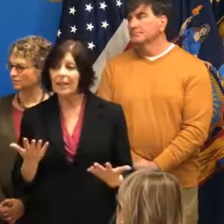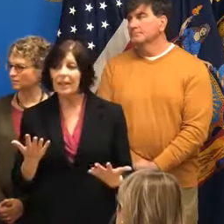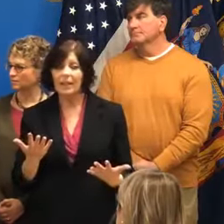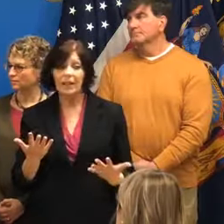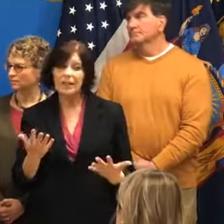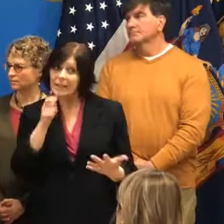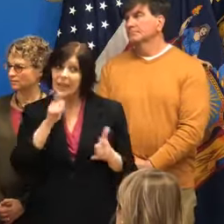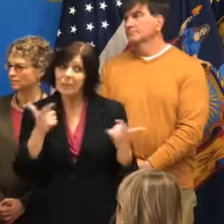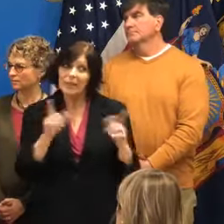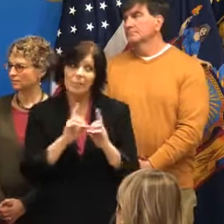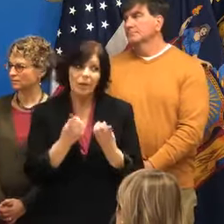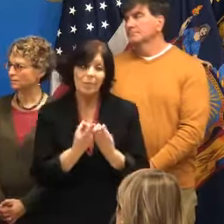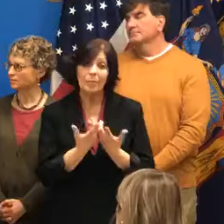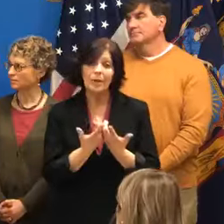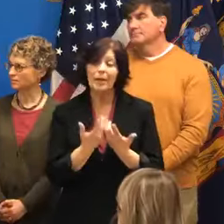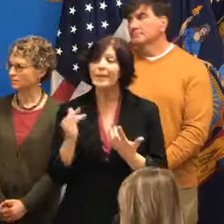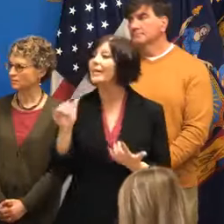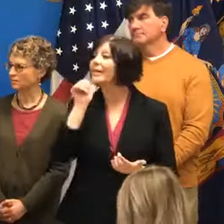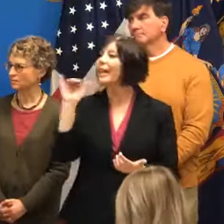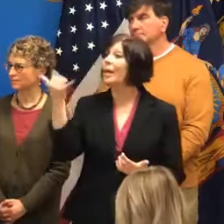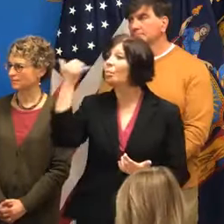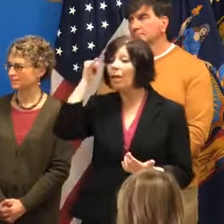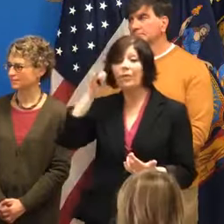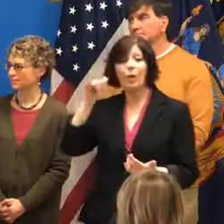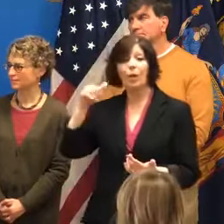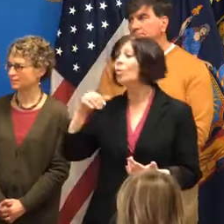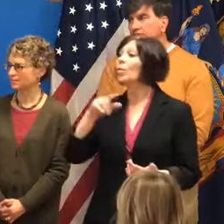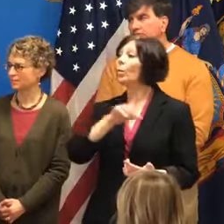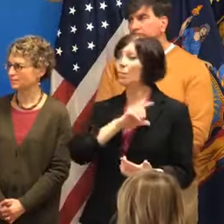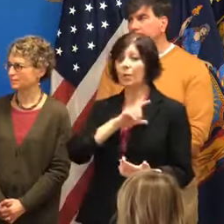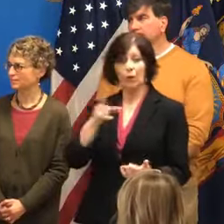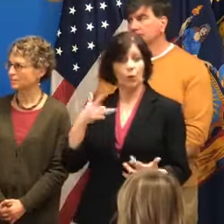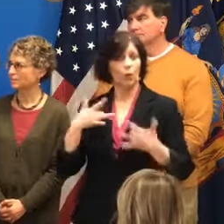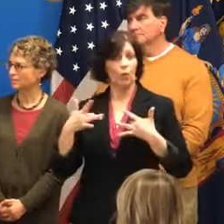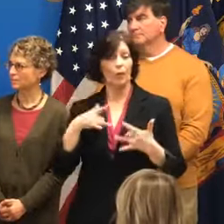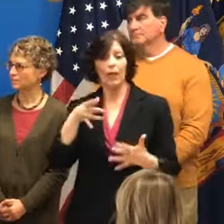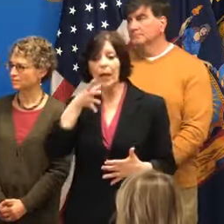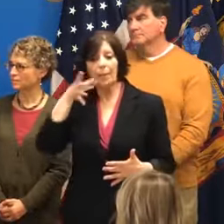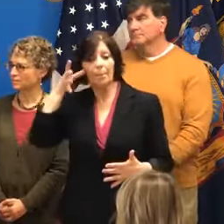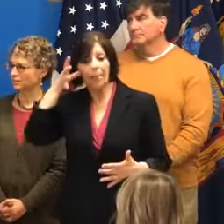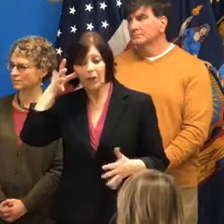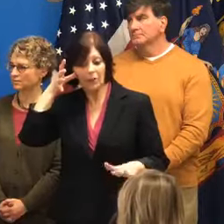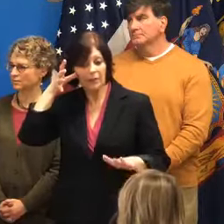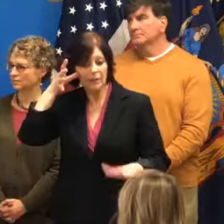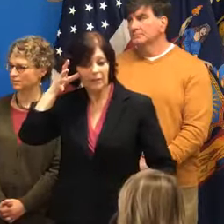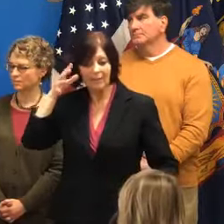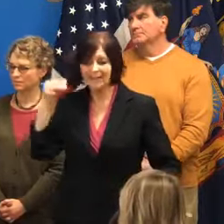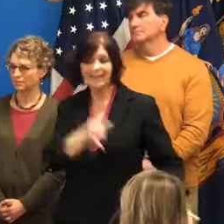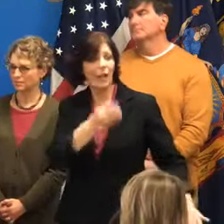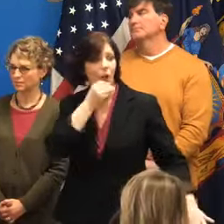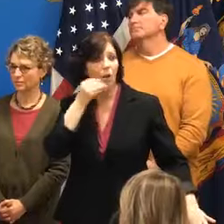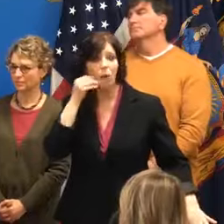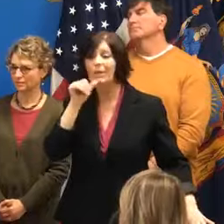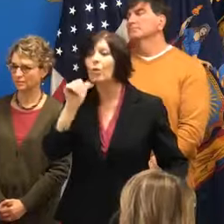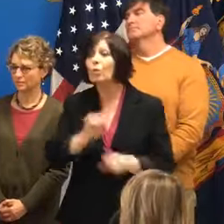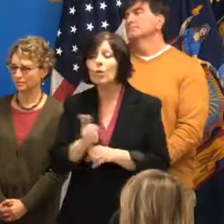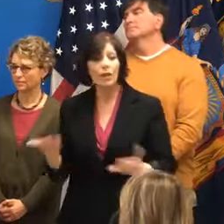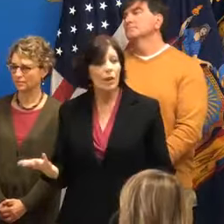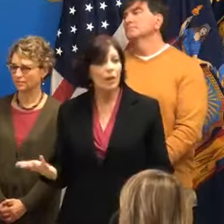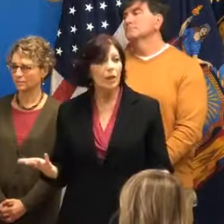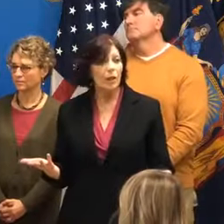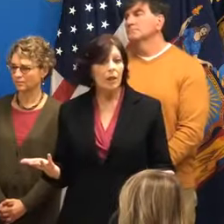department. Not like Buffalo PD, but Buffalo PD certainly has a worry that the parents of children who are home, whether they're daycare or